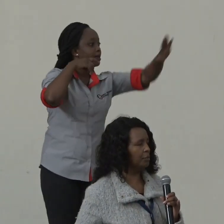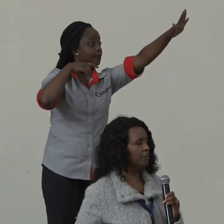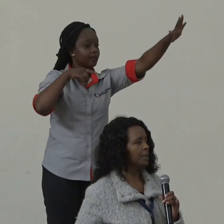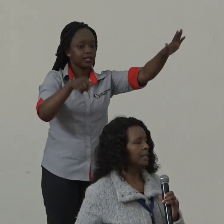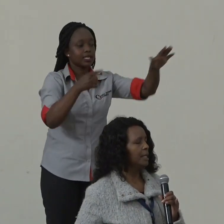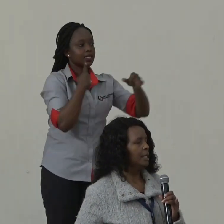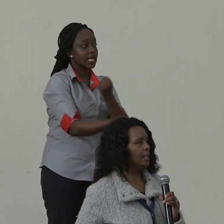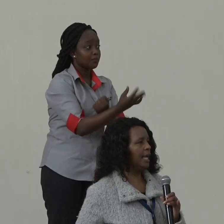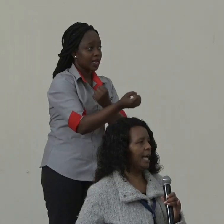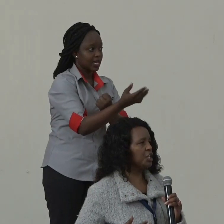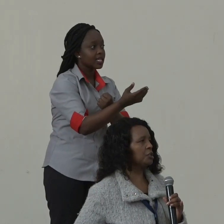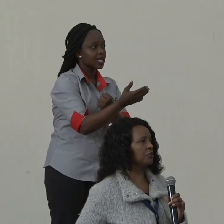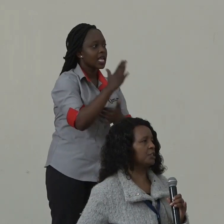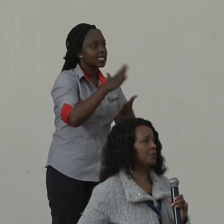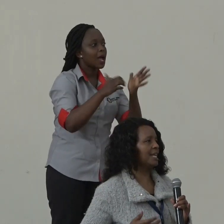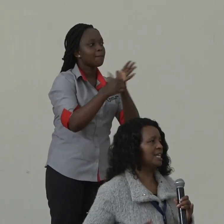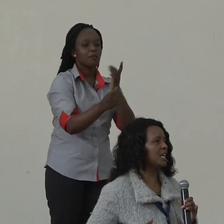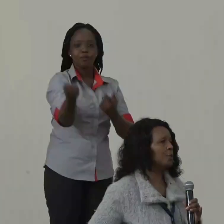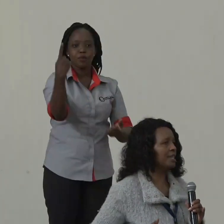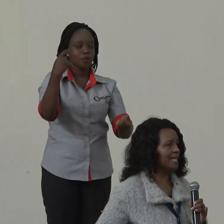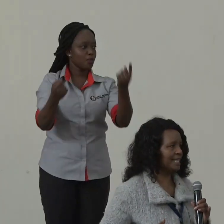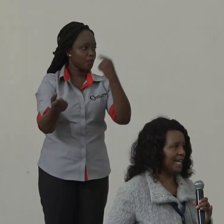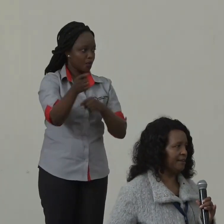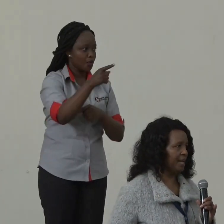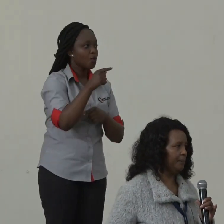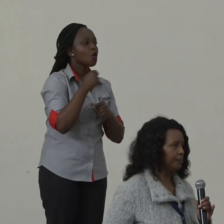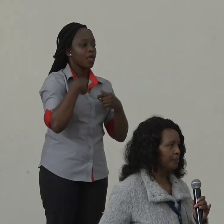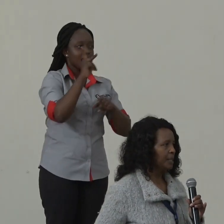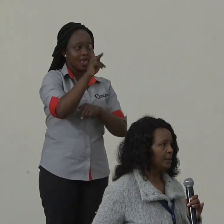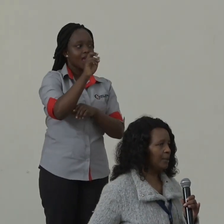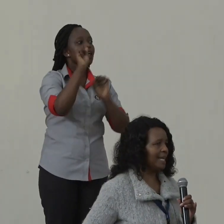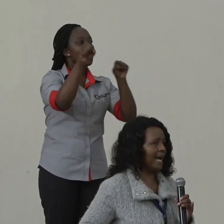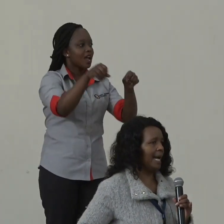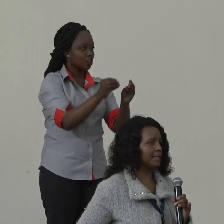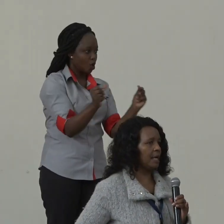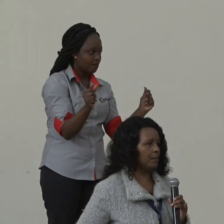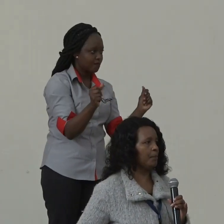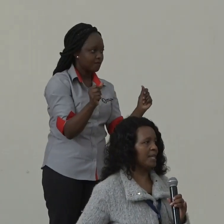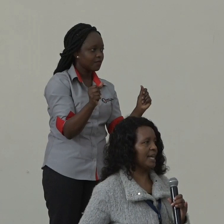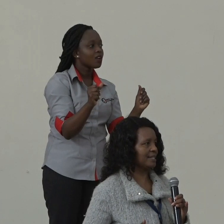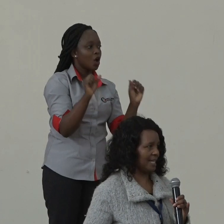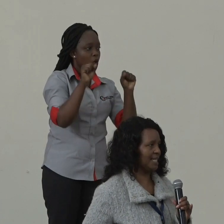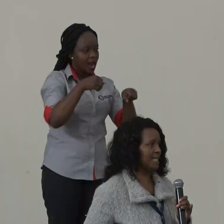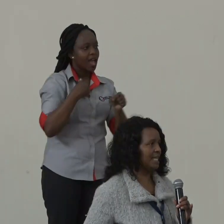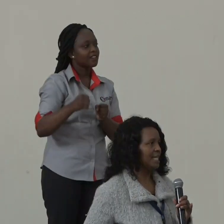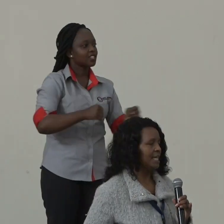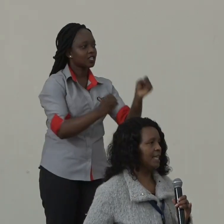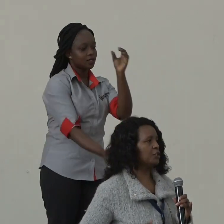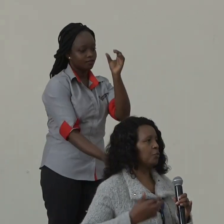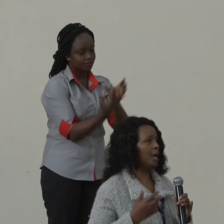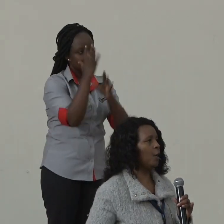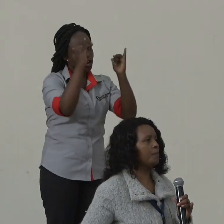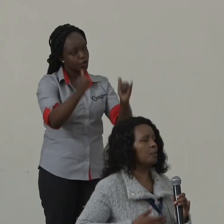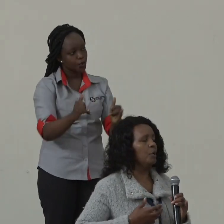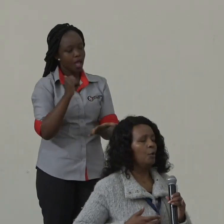through, there are issues that we can deal with as KRA. We can come up with a strategy that